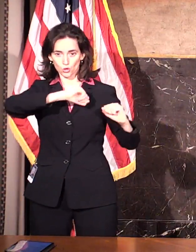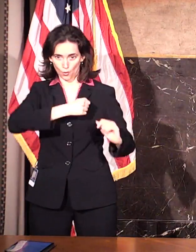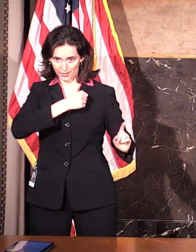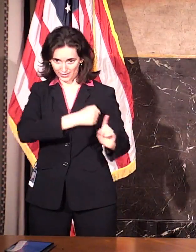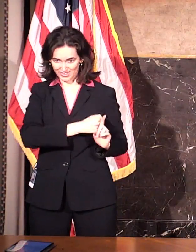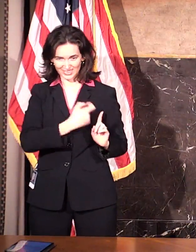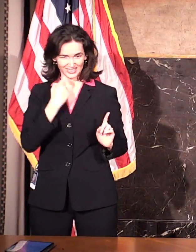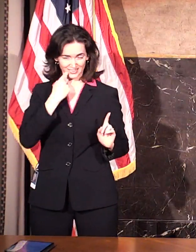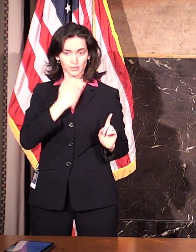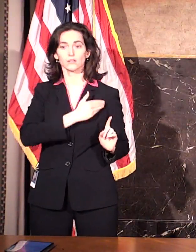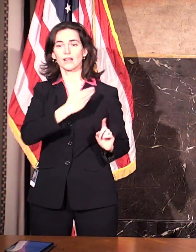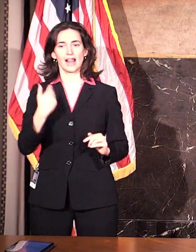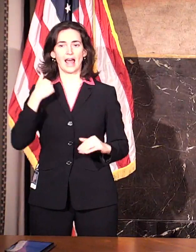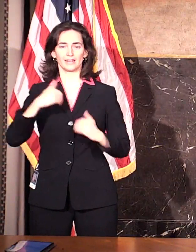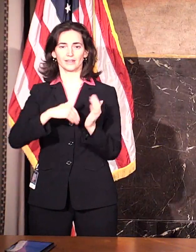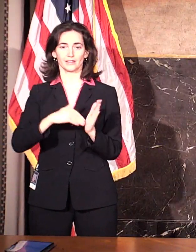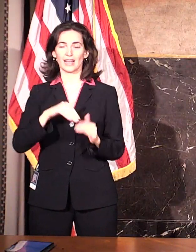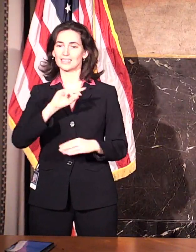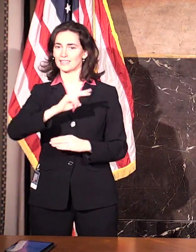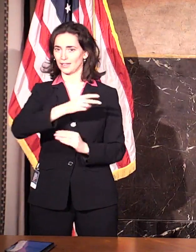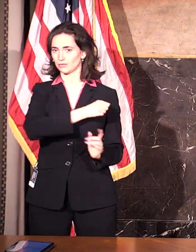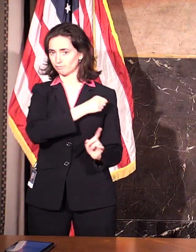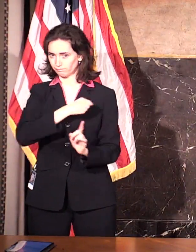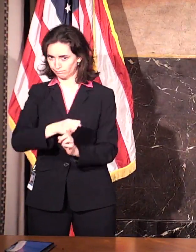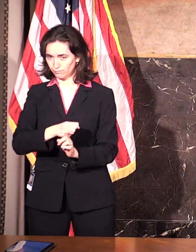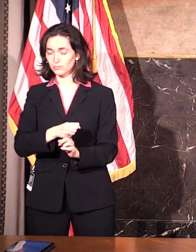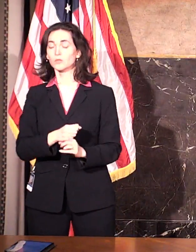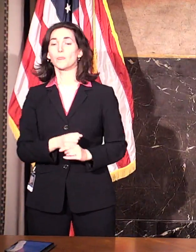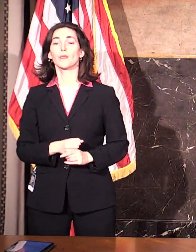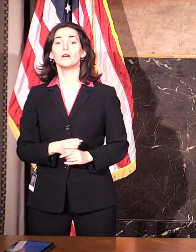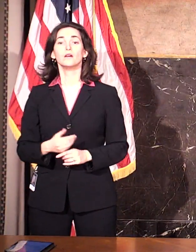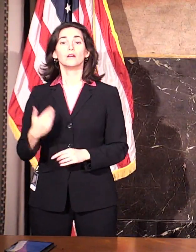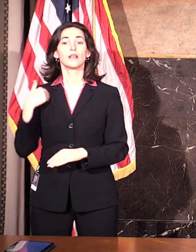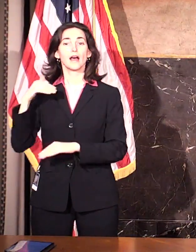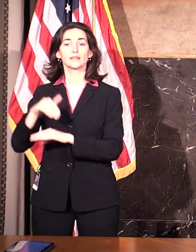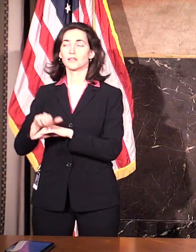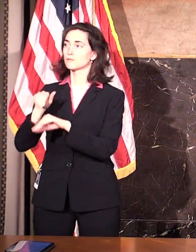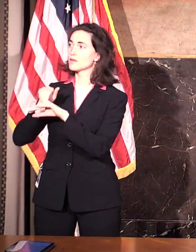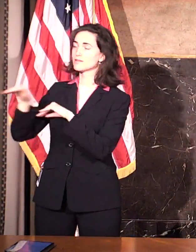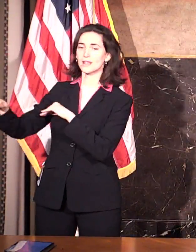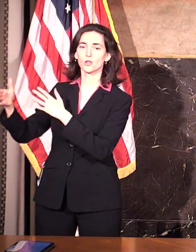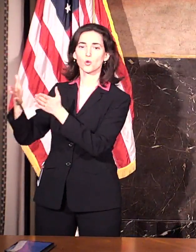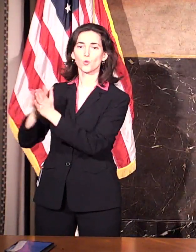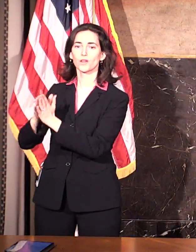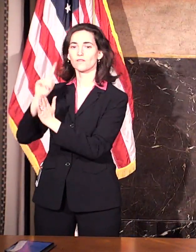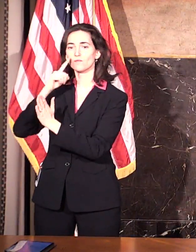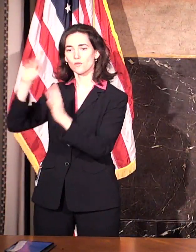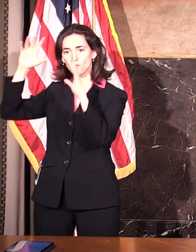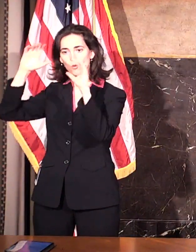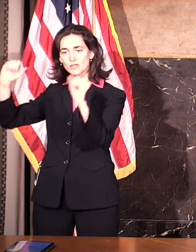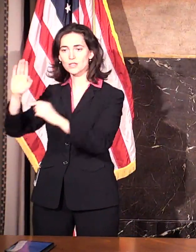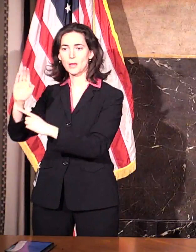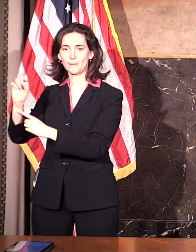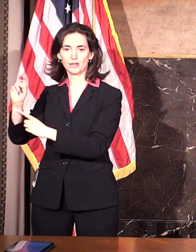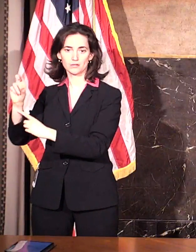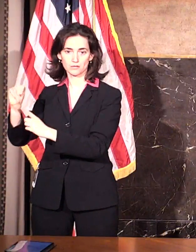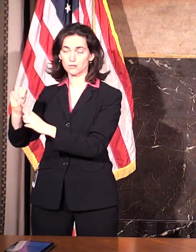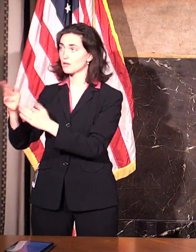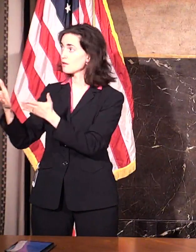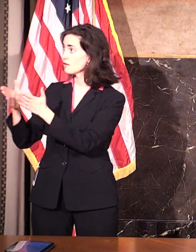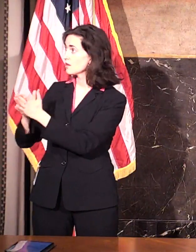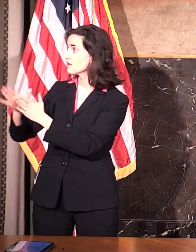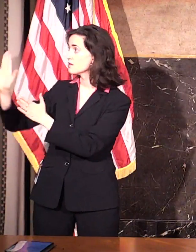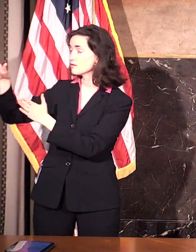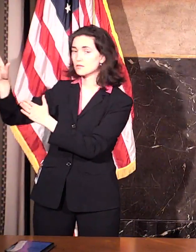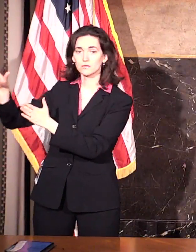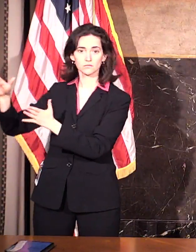night to send a letter to President Biden making a request for a federal emergency declaration related to